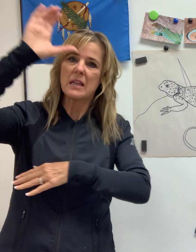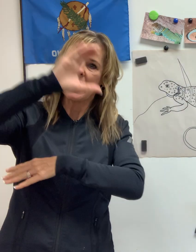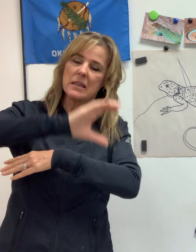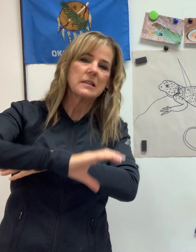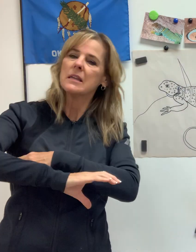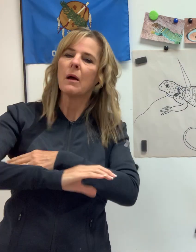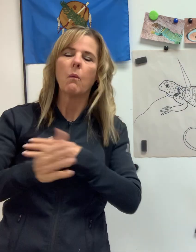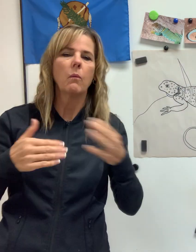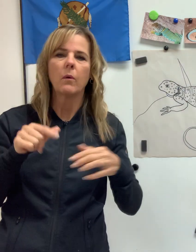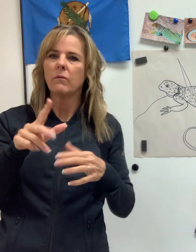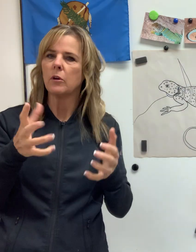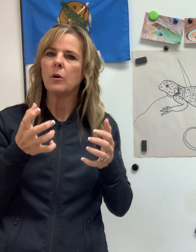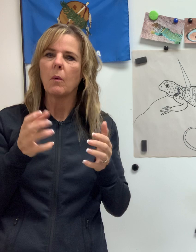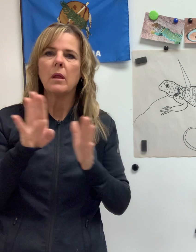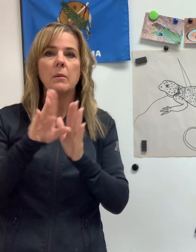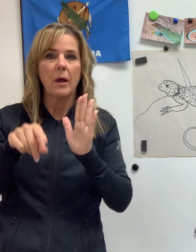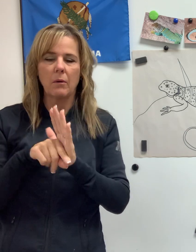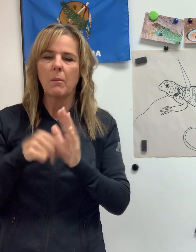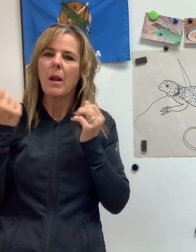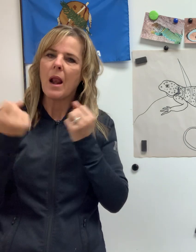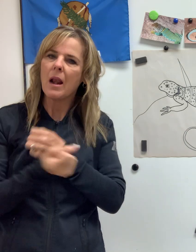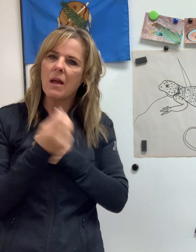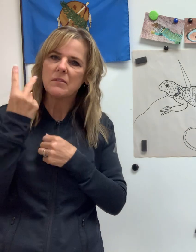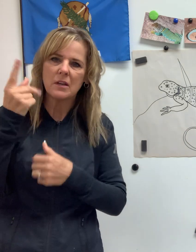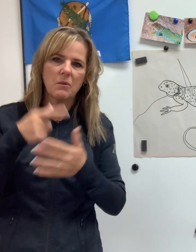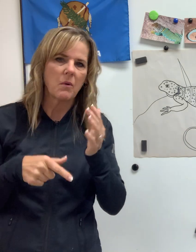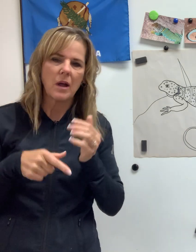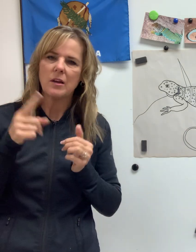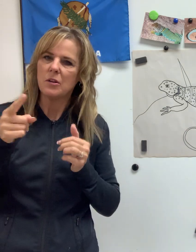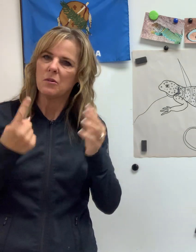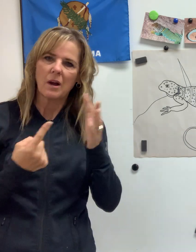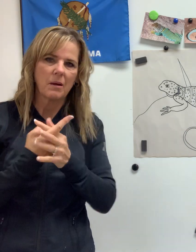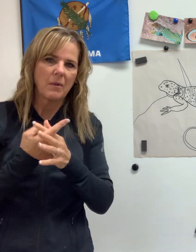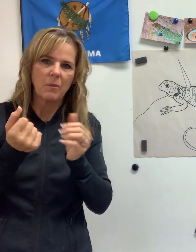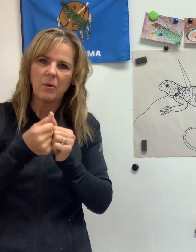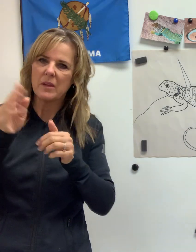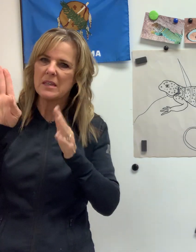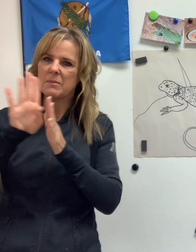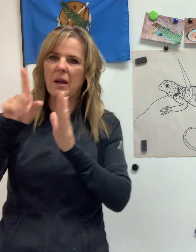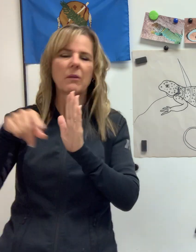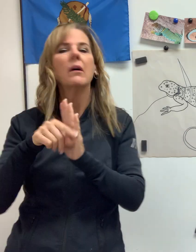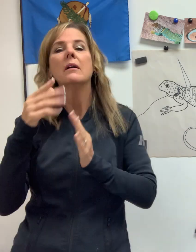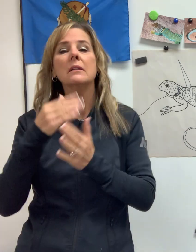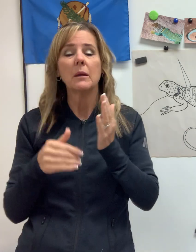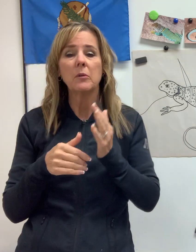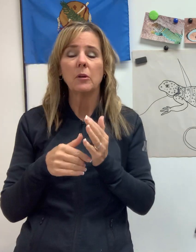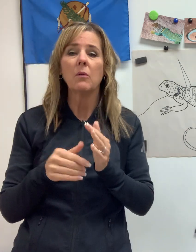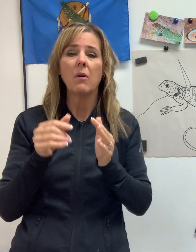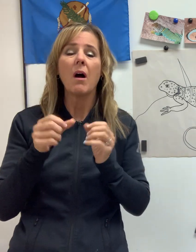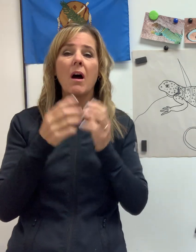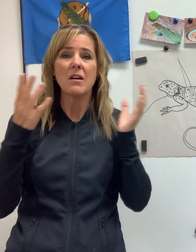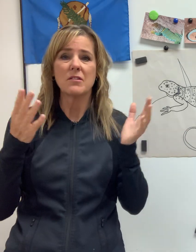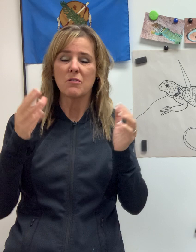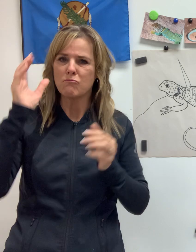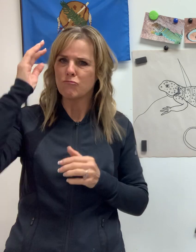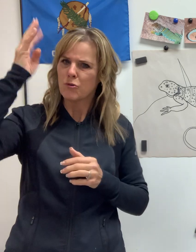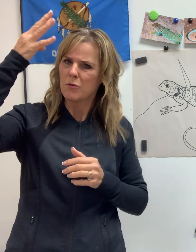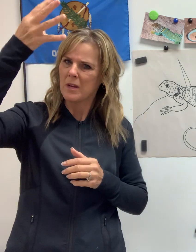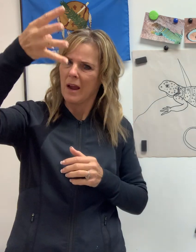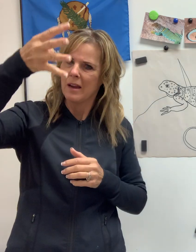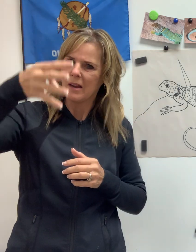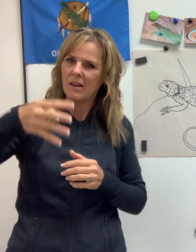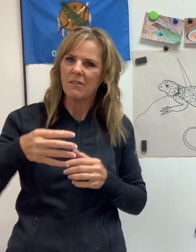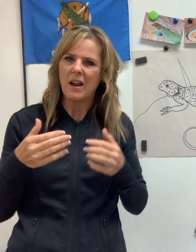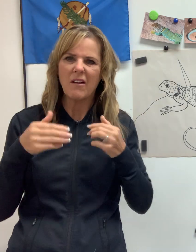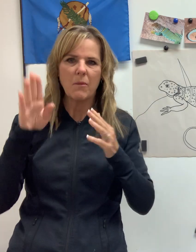want in the background. But I have seriously loved seeing what you guys are coming up with these backgrounds. Some of you are so creative and have come up